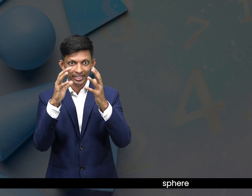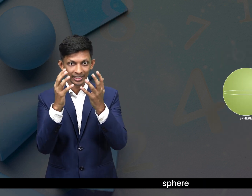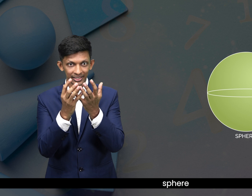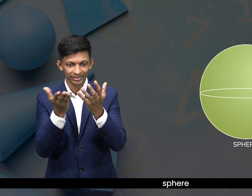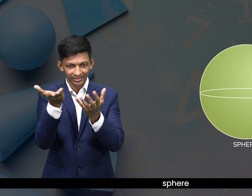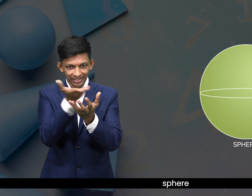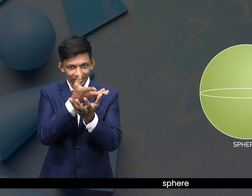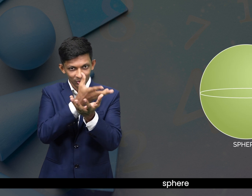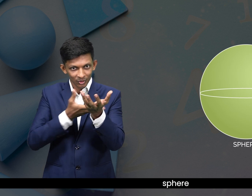sphere,